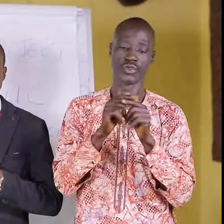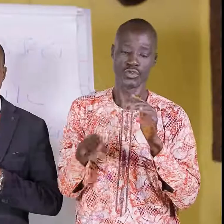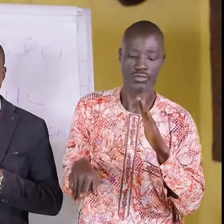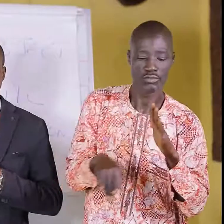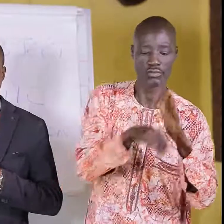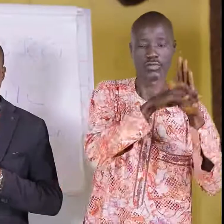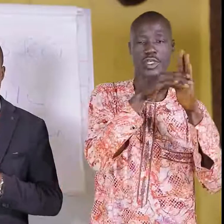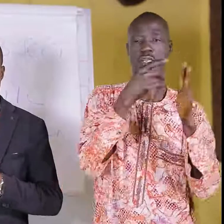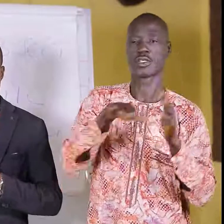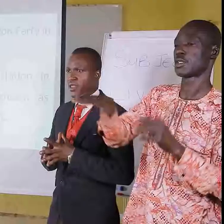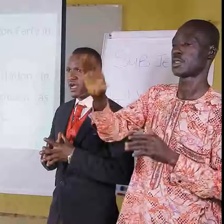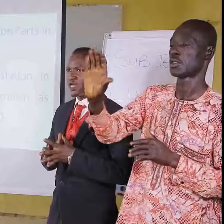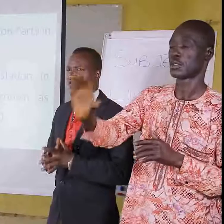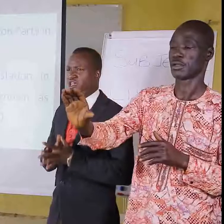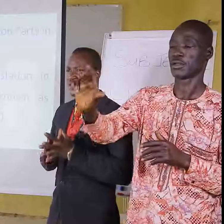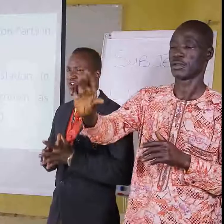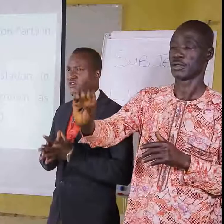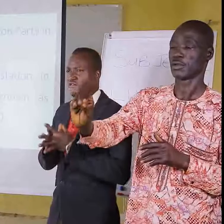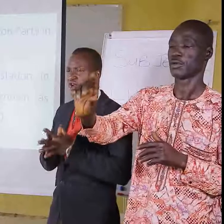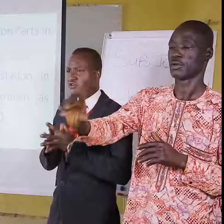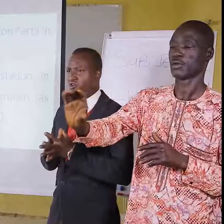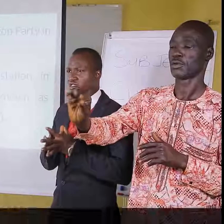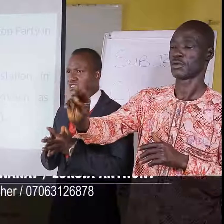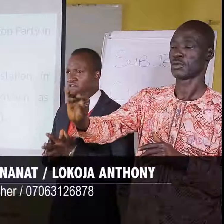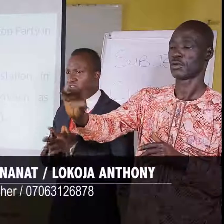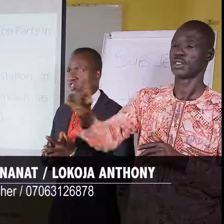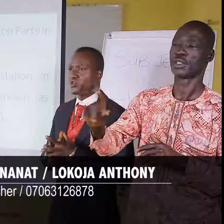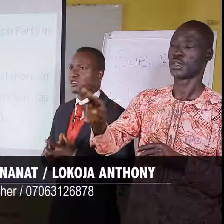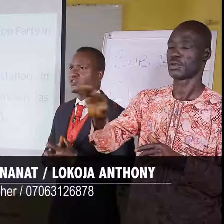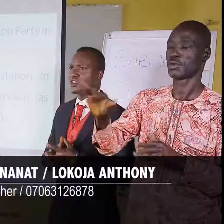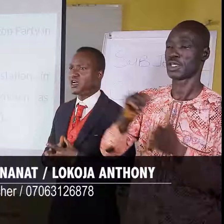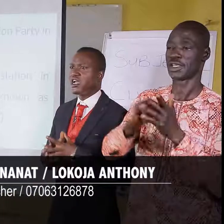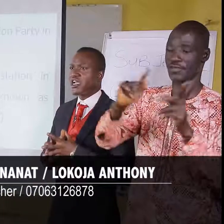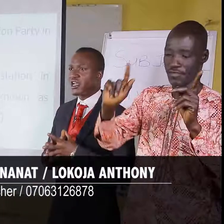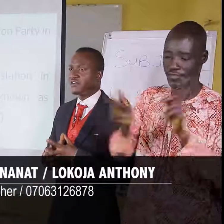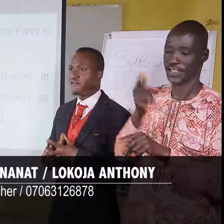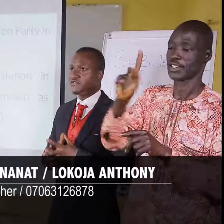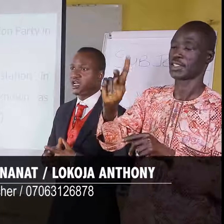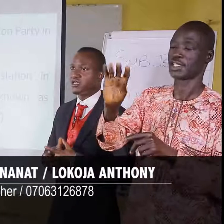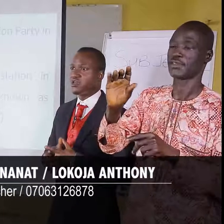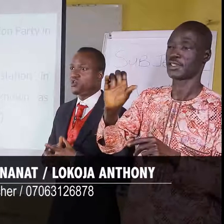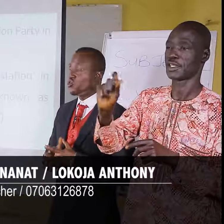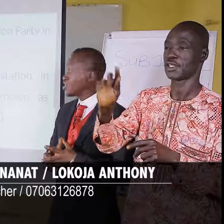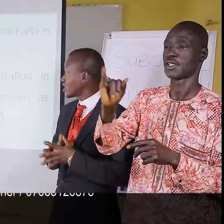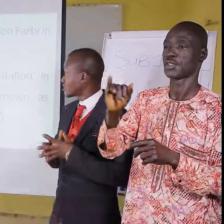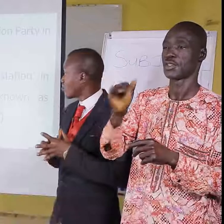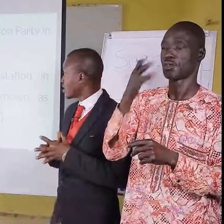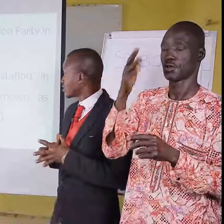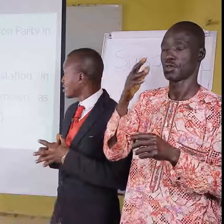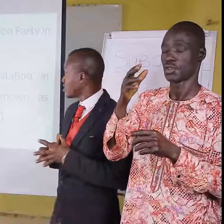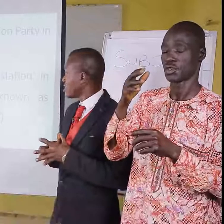colonial rule. And so he established the very first TV station in Nigeria in 1959, known